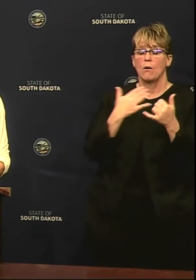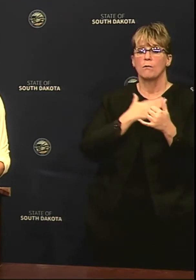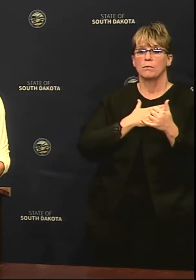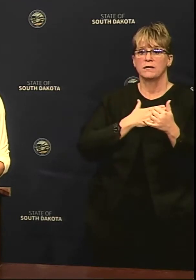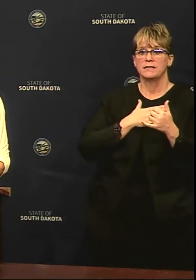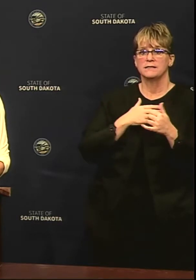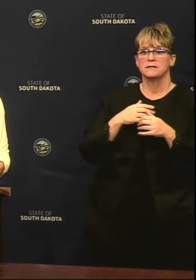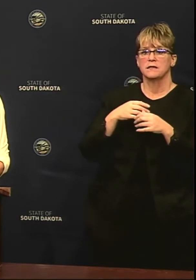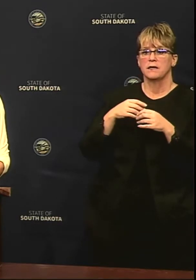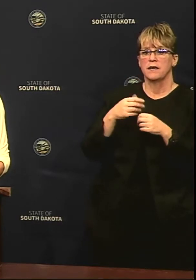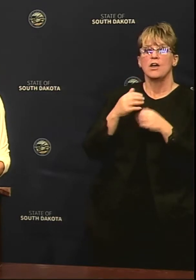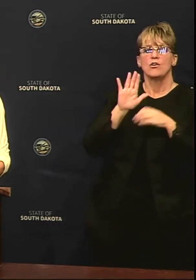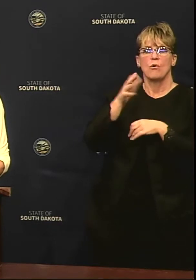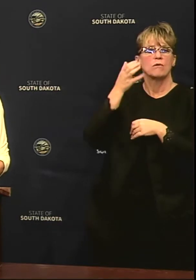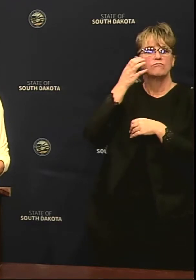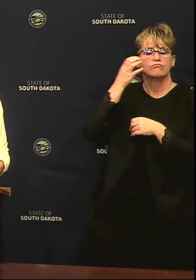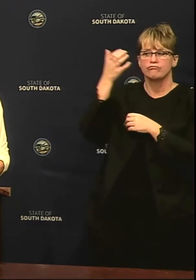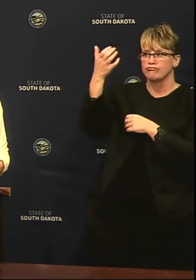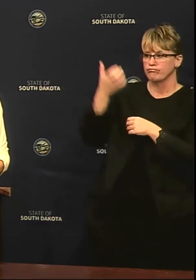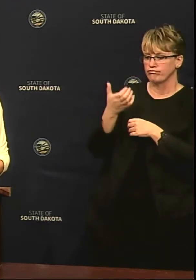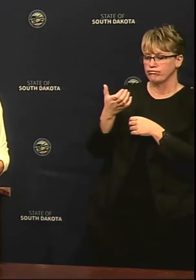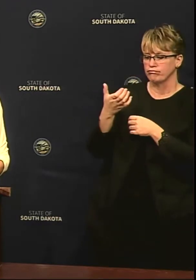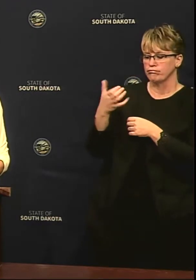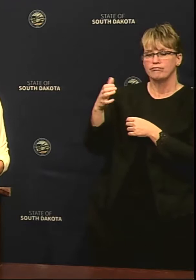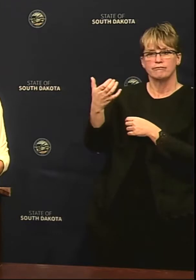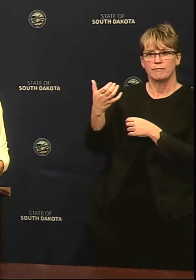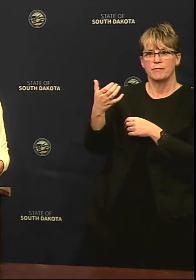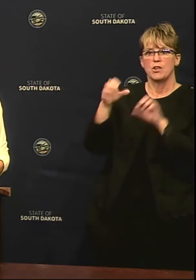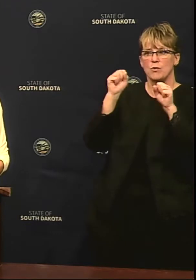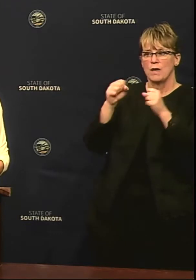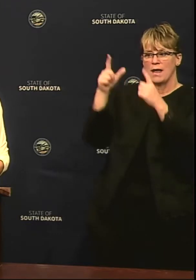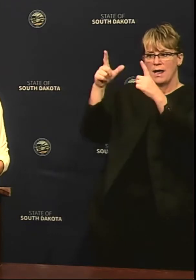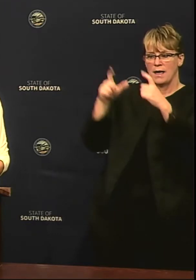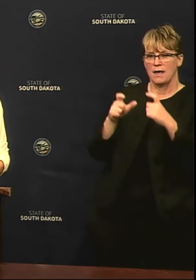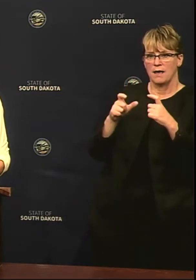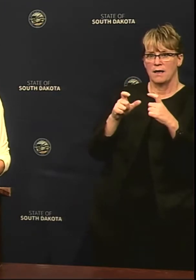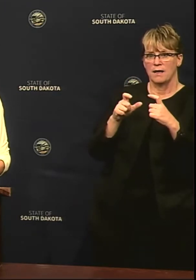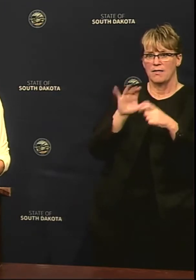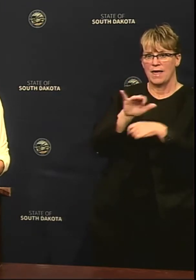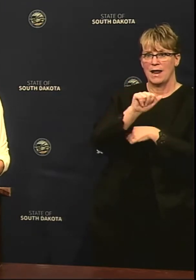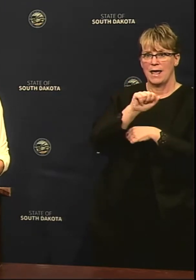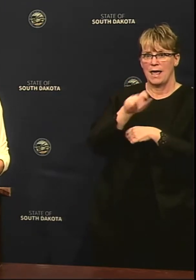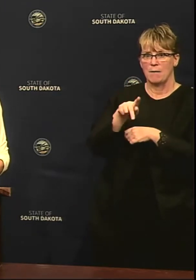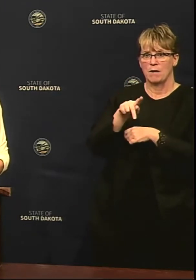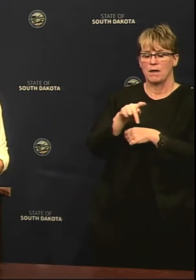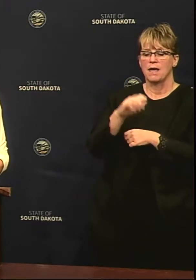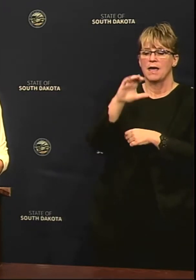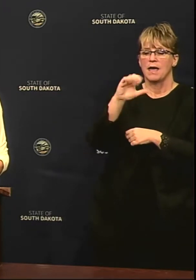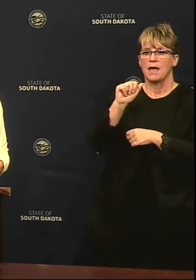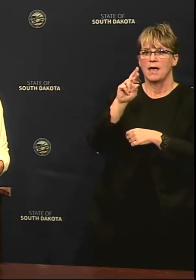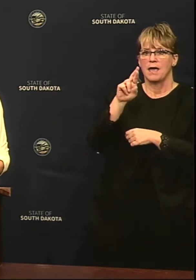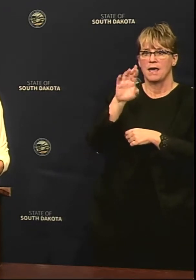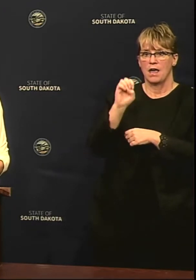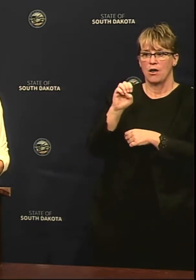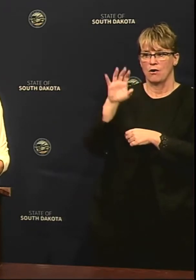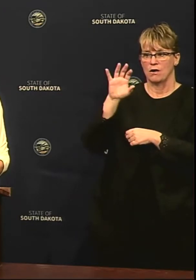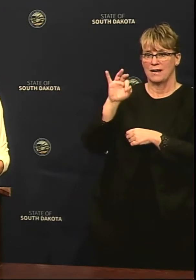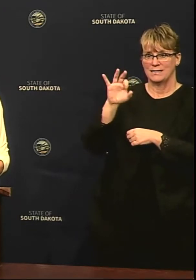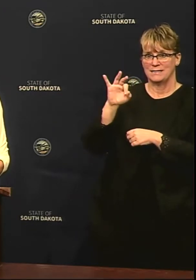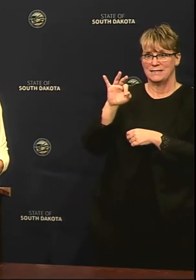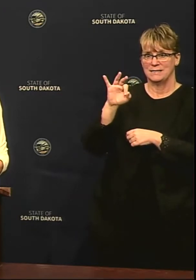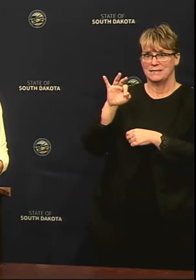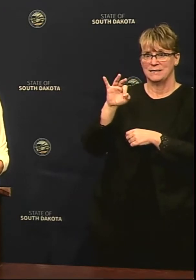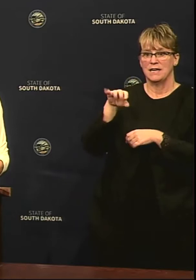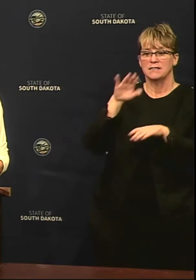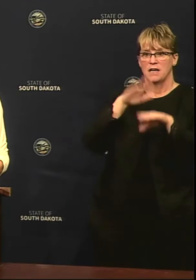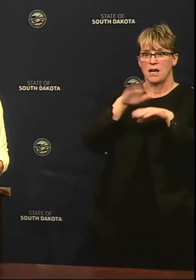and download the CARE-19 app that we unveiled just a day or two ago. That CARE-19 app is available in your app store.